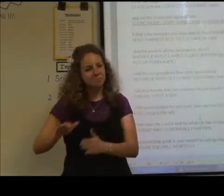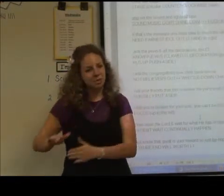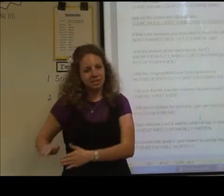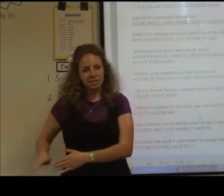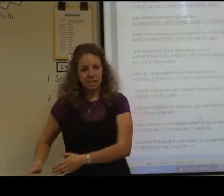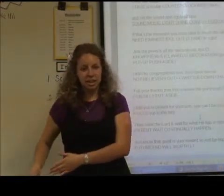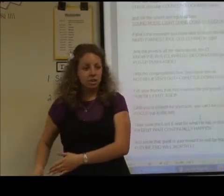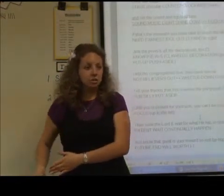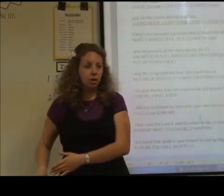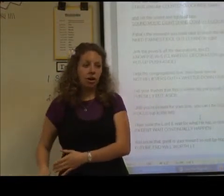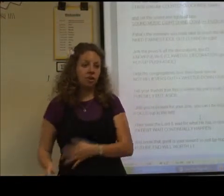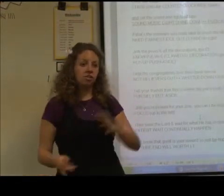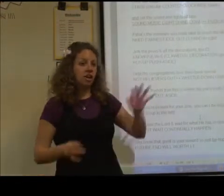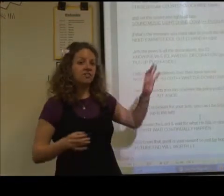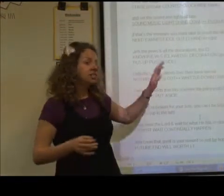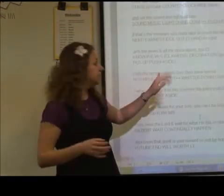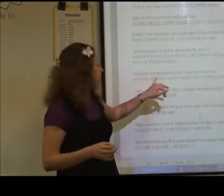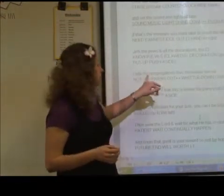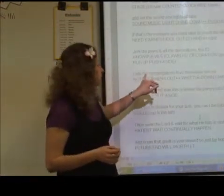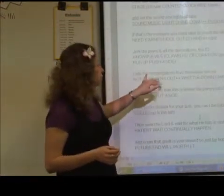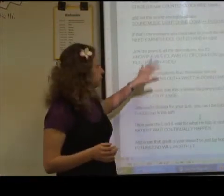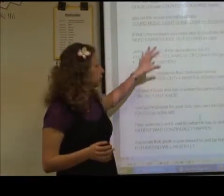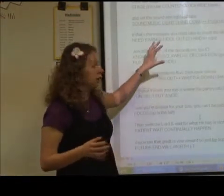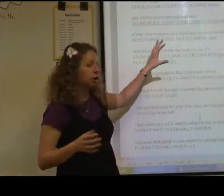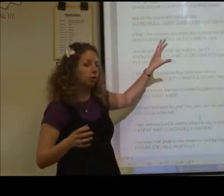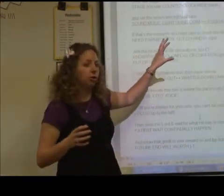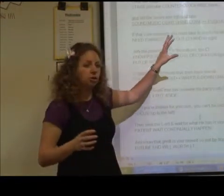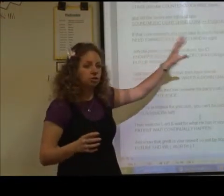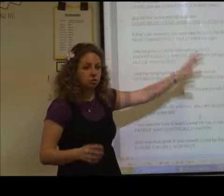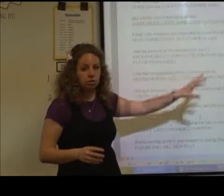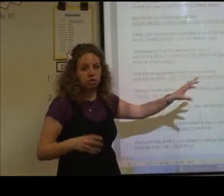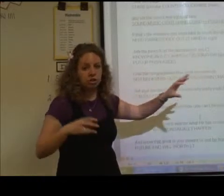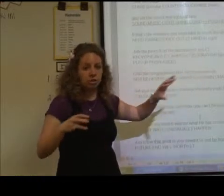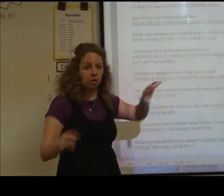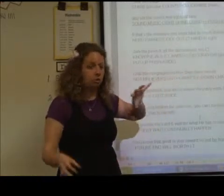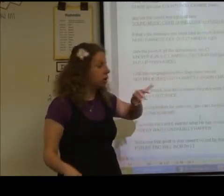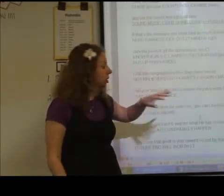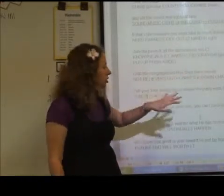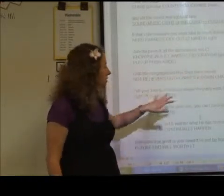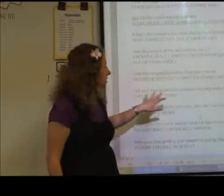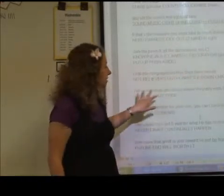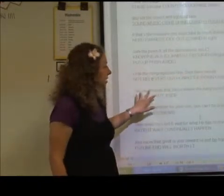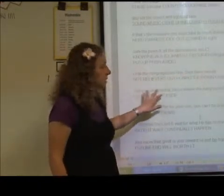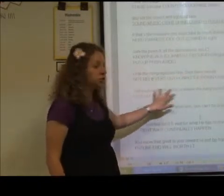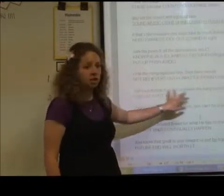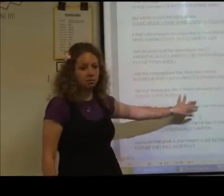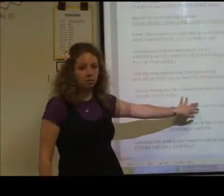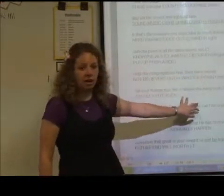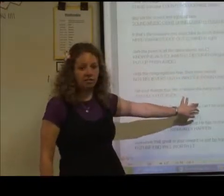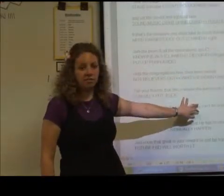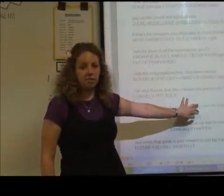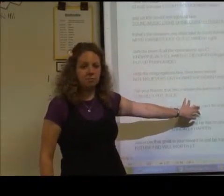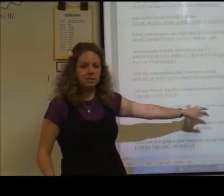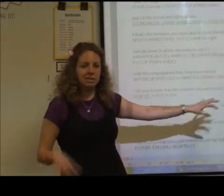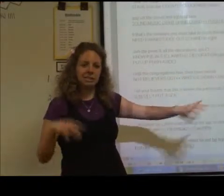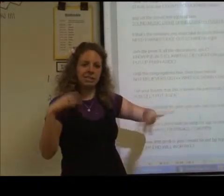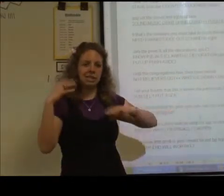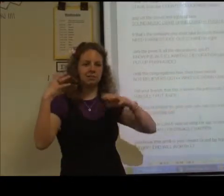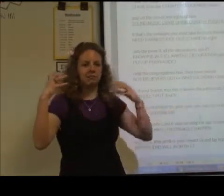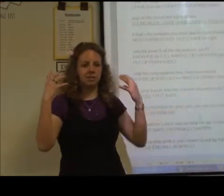put it aside. So on a lot of these things, and you could go shorter, you could go longer, depending on how much time you have. But this is like,